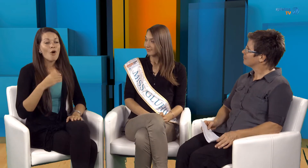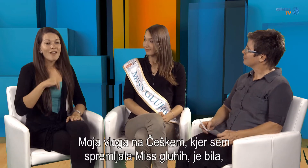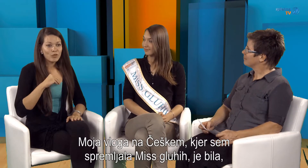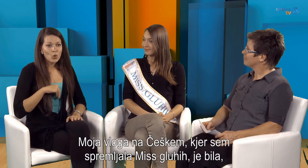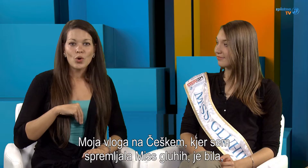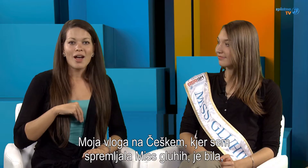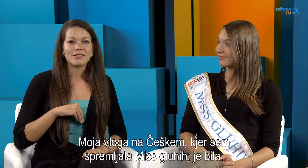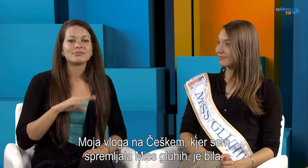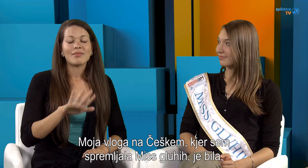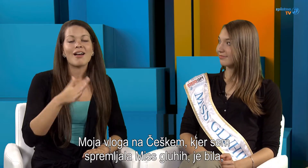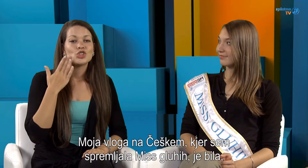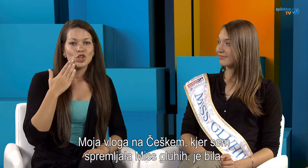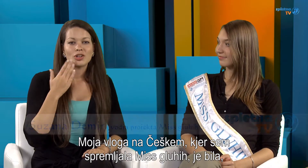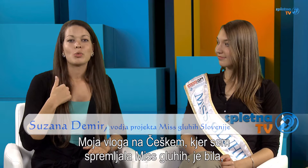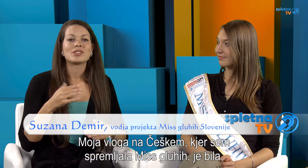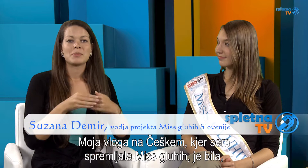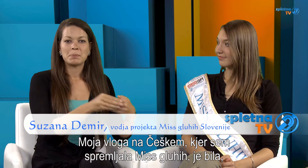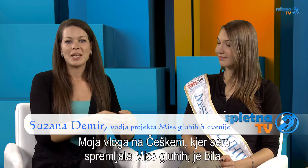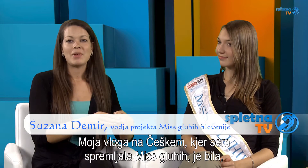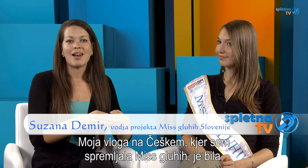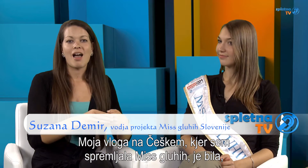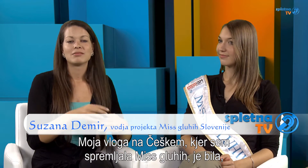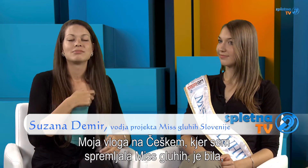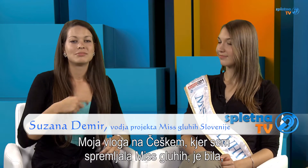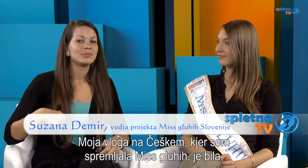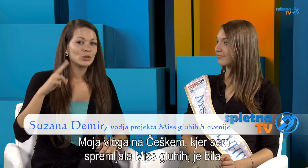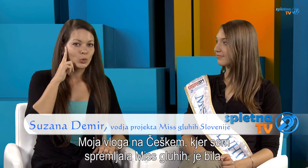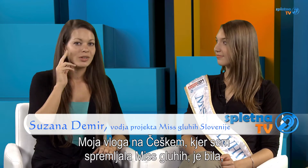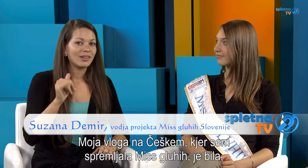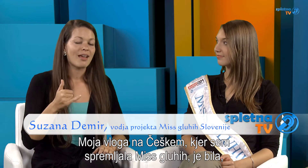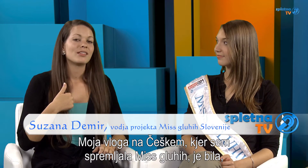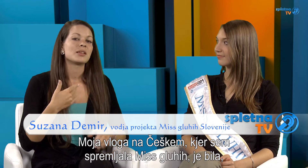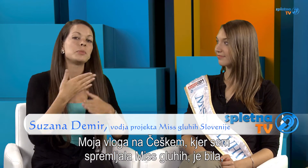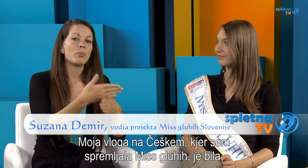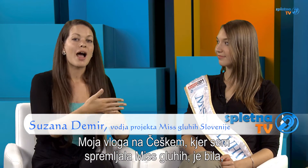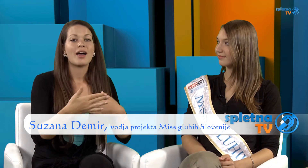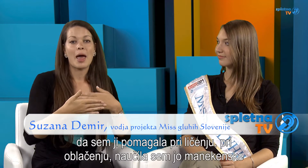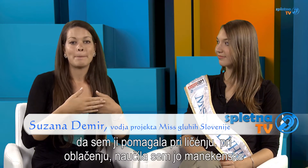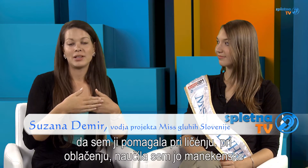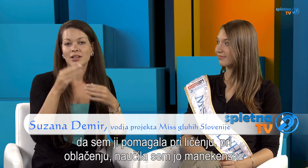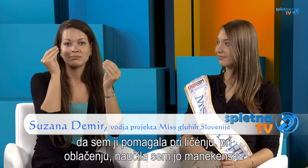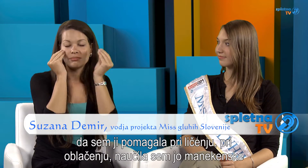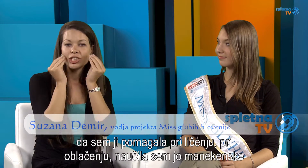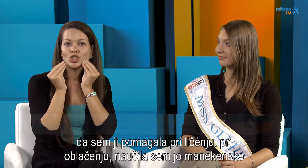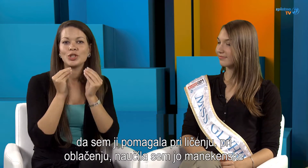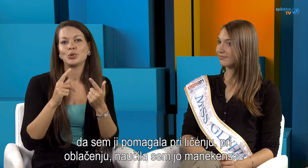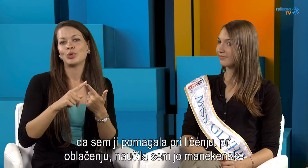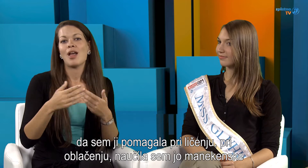Moja vloga na Češkem, ko sem spremljala niz gluhih je, da sem mi pomagala pri ličenju,